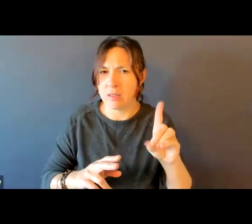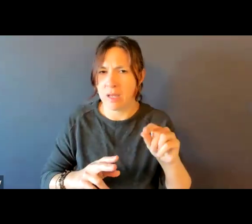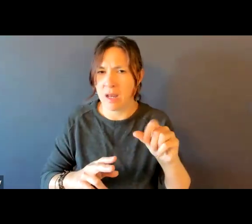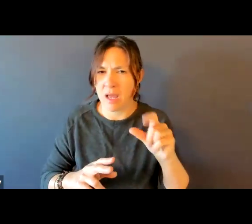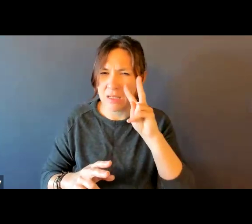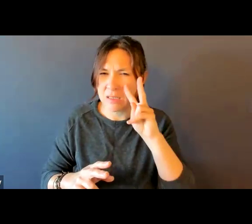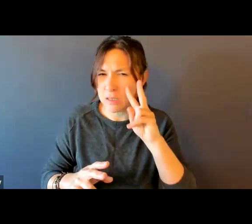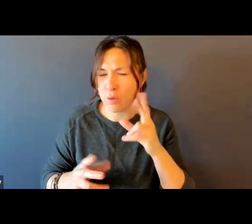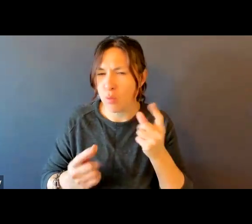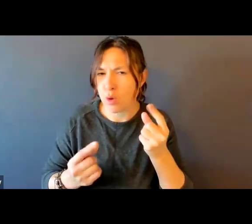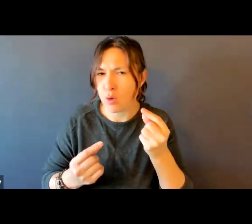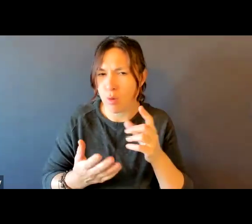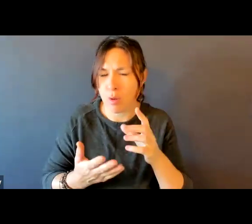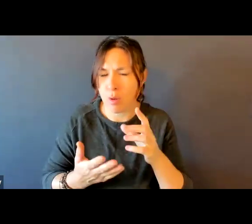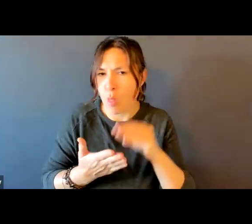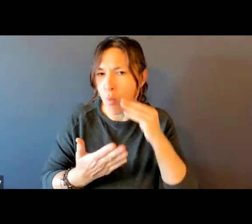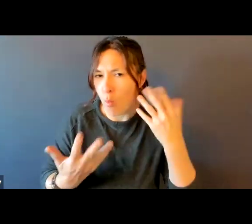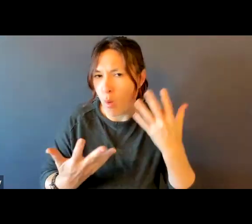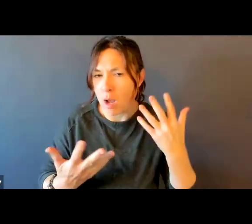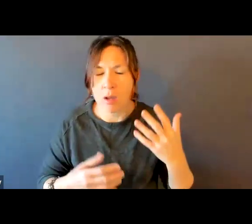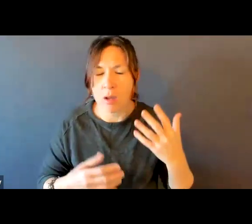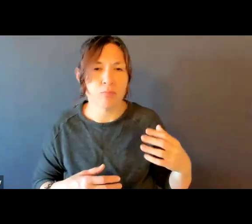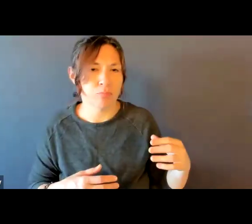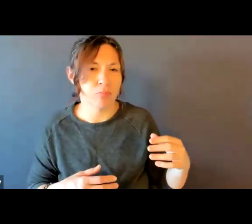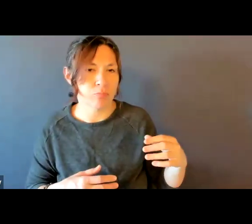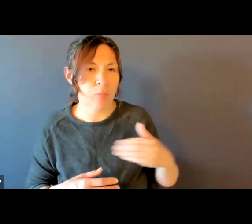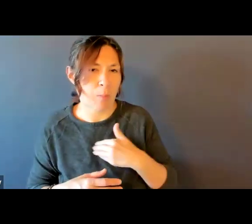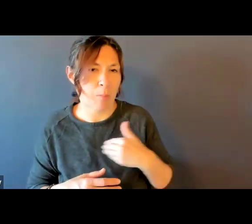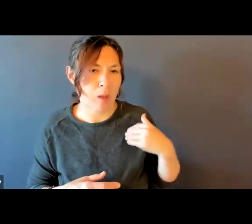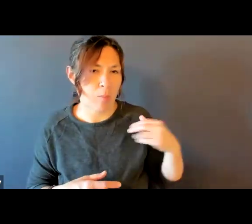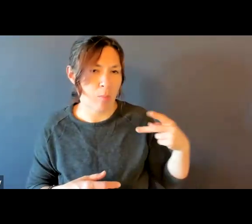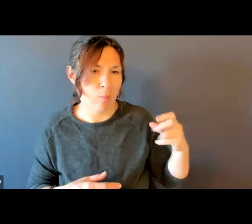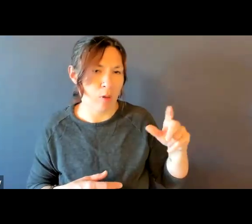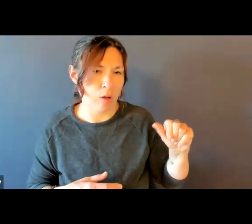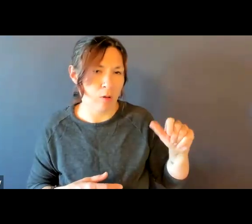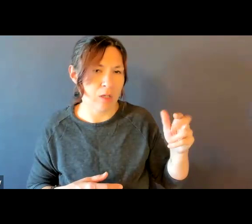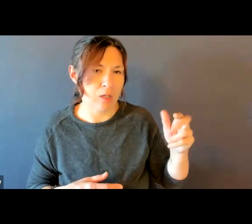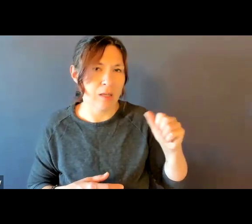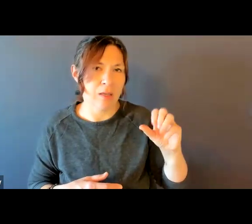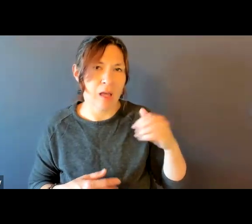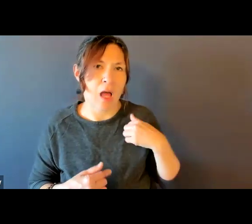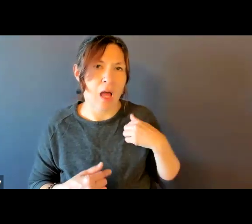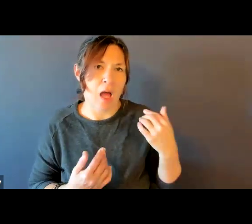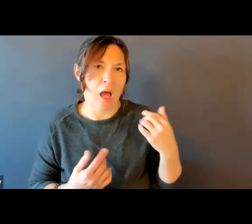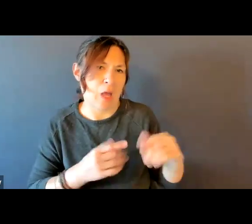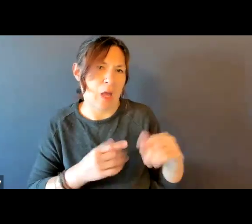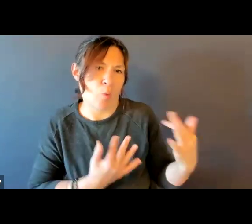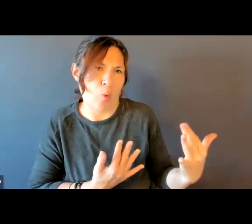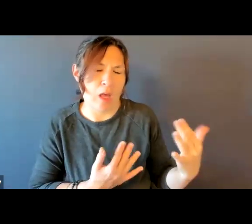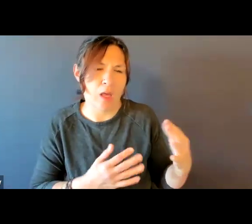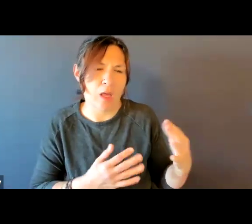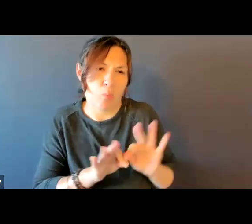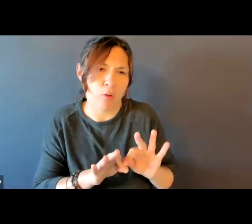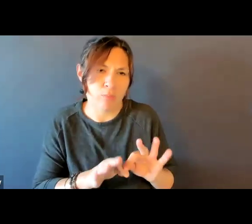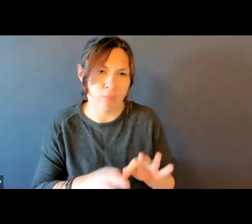from. Thank you. I can't wait for look at the result because it's important. Yes. Porque de la única manera